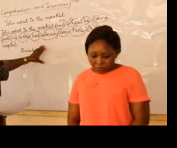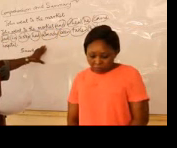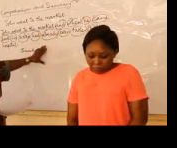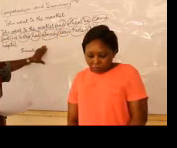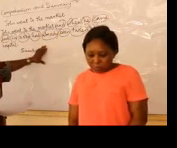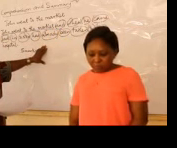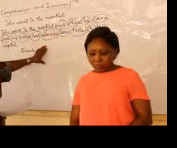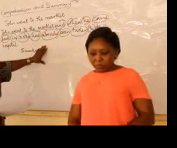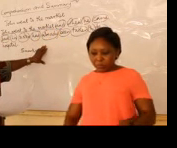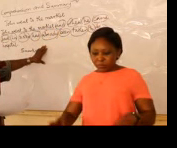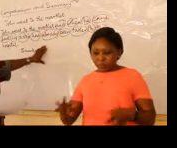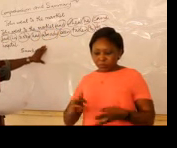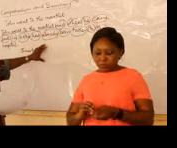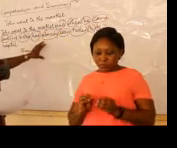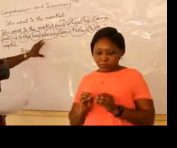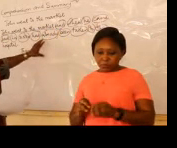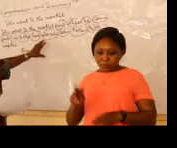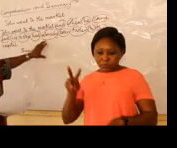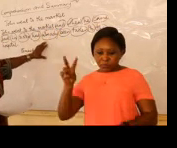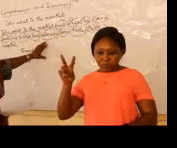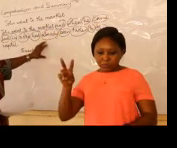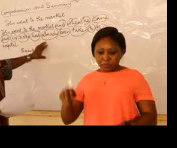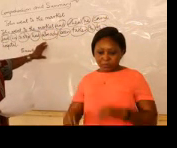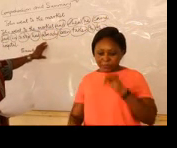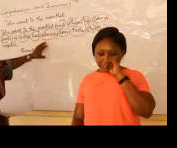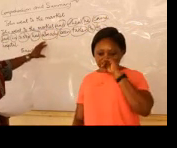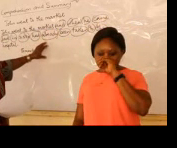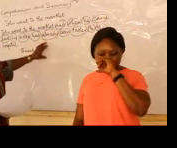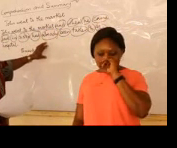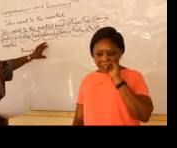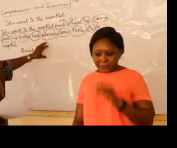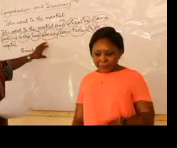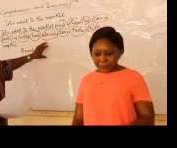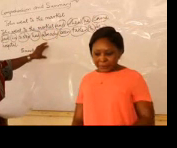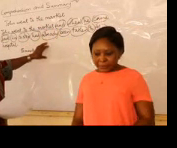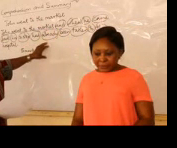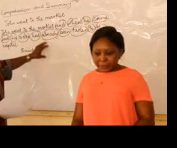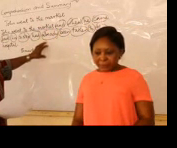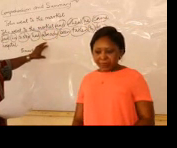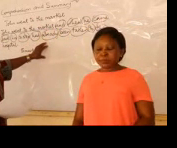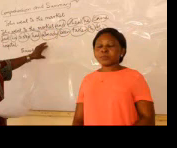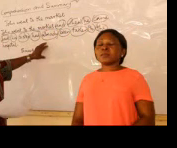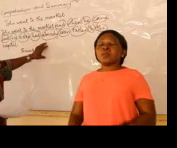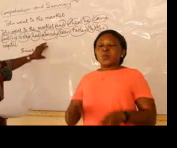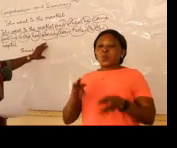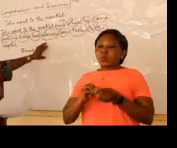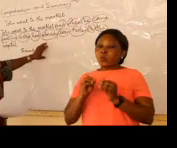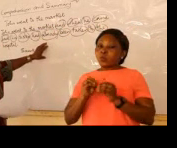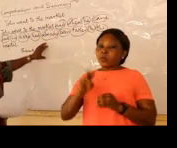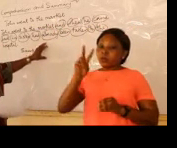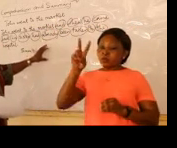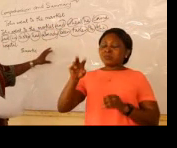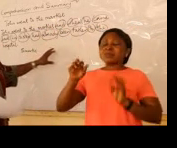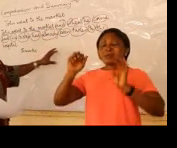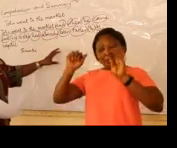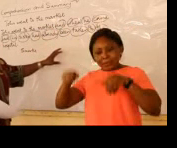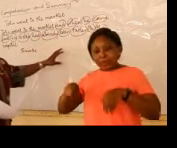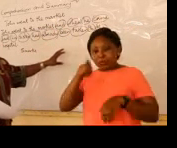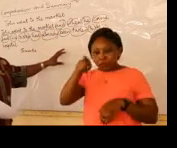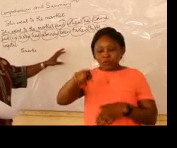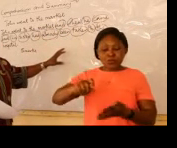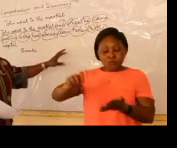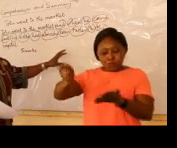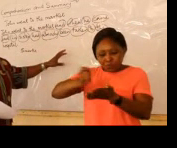another one is, can you write what you have understood in a